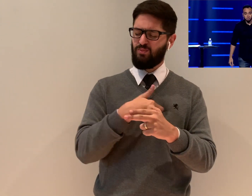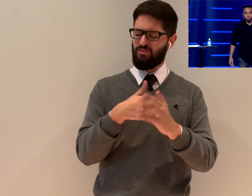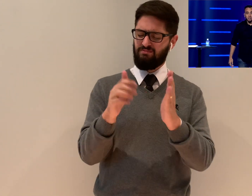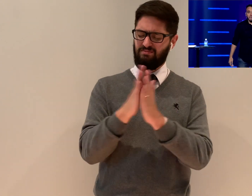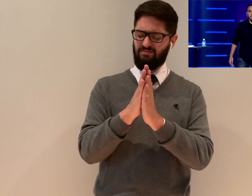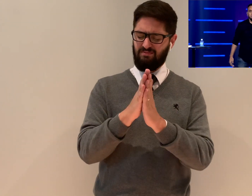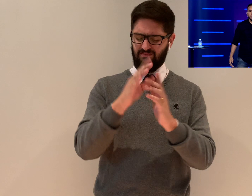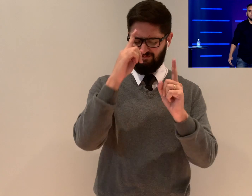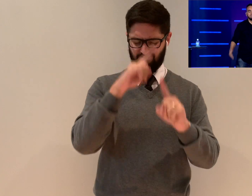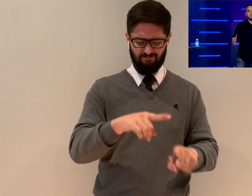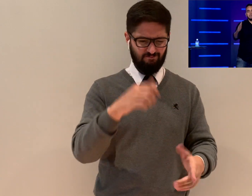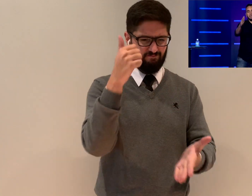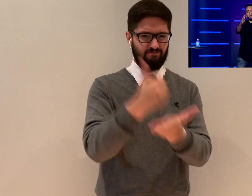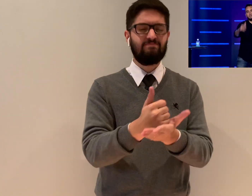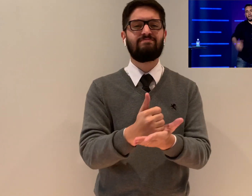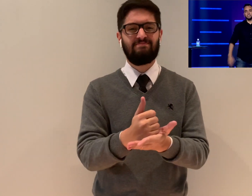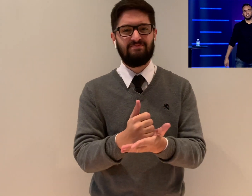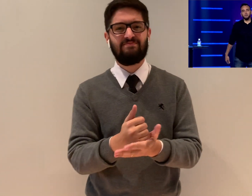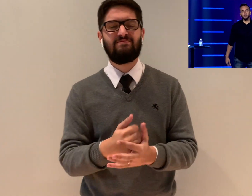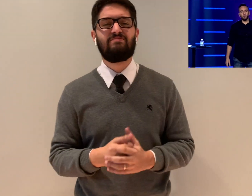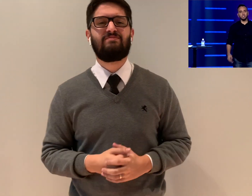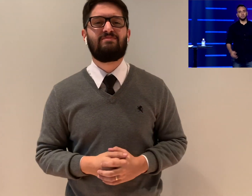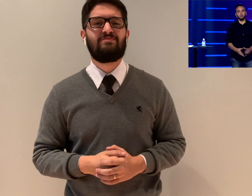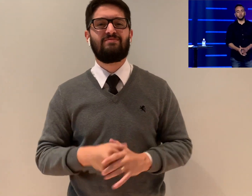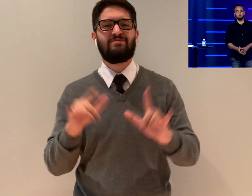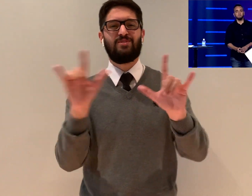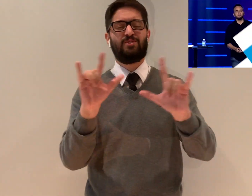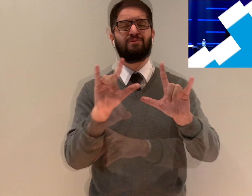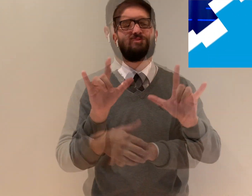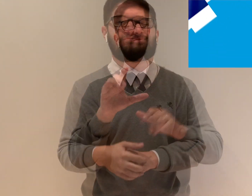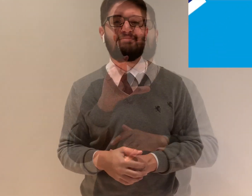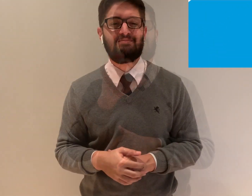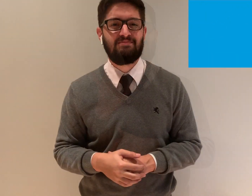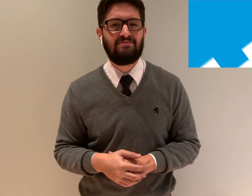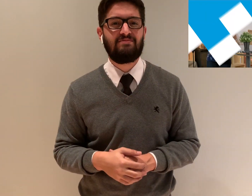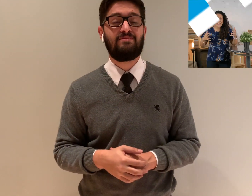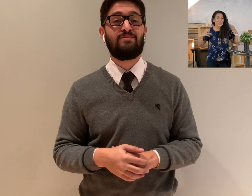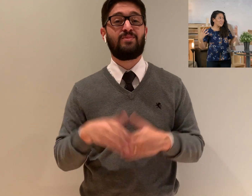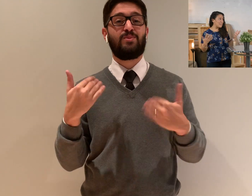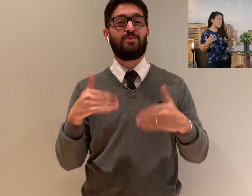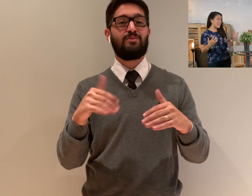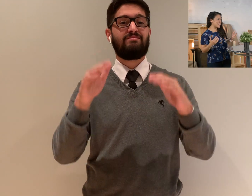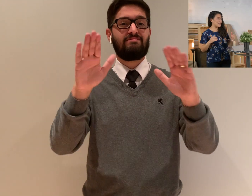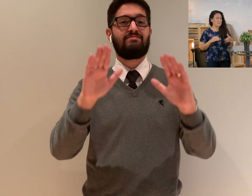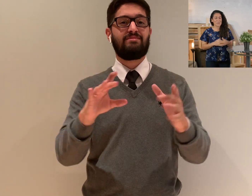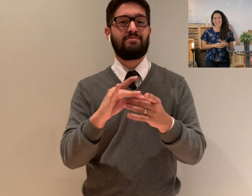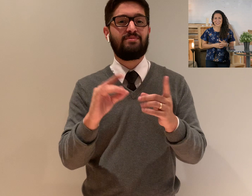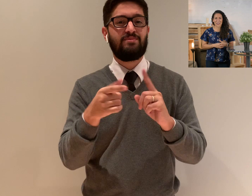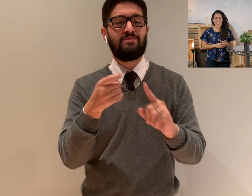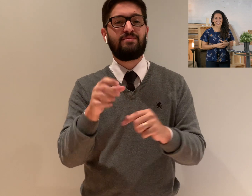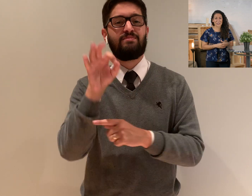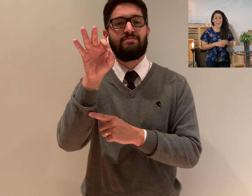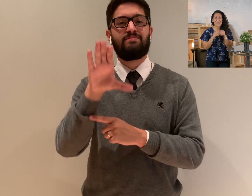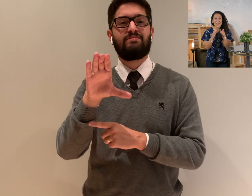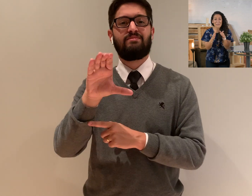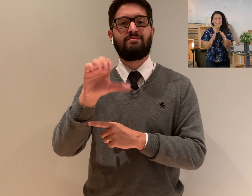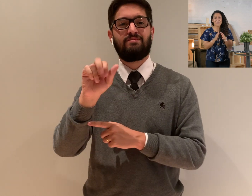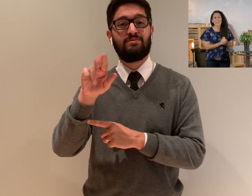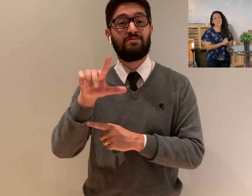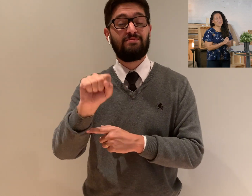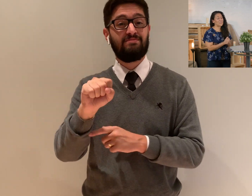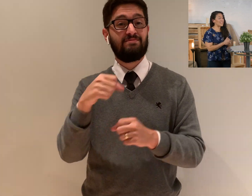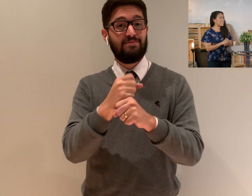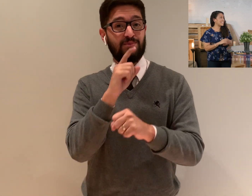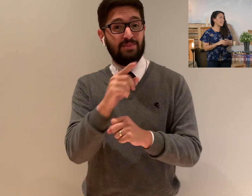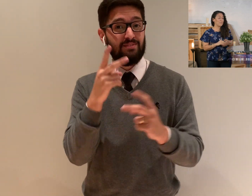Amen and amen. Love you guys. Love you, Christ Fellowship. What a great message from Pastor Carlos. Family,